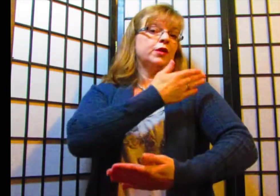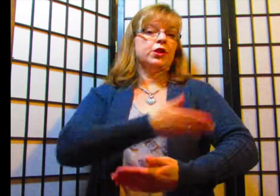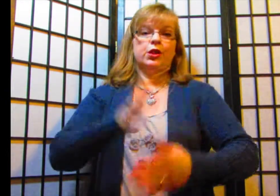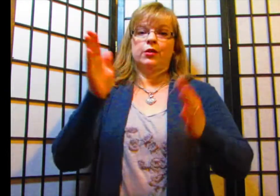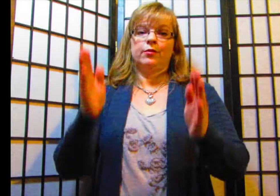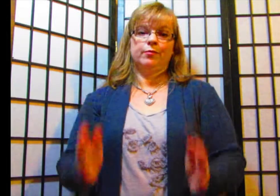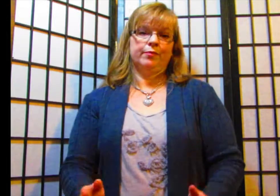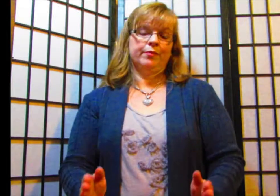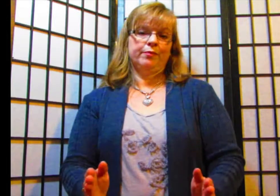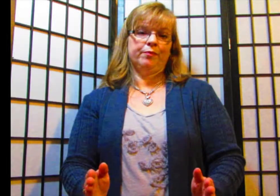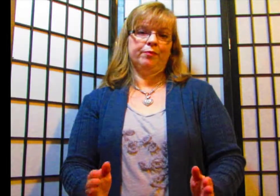musician.